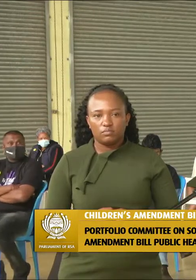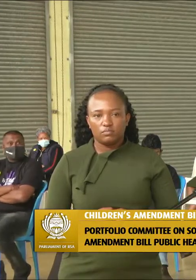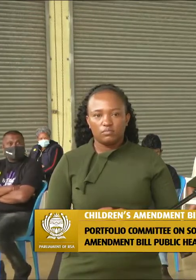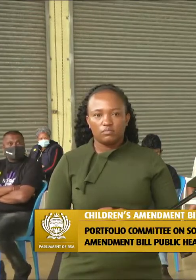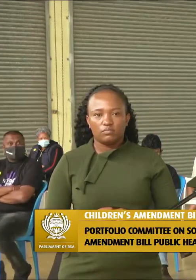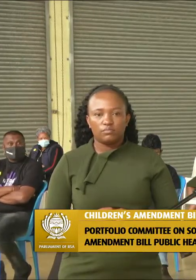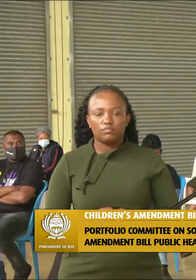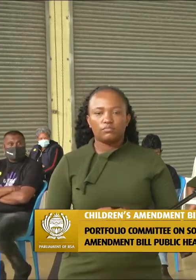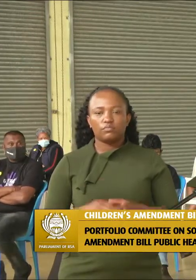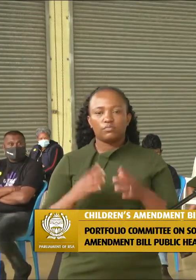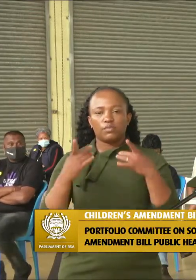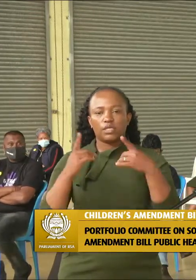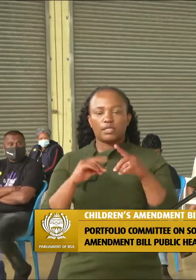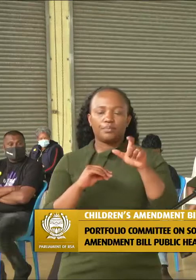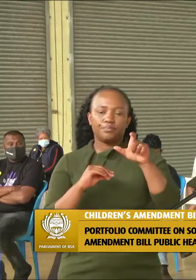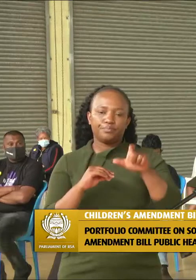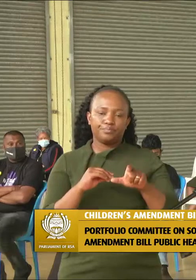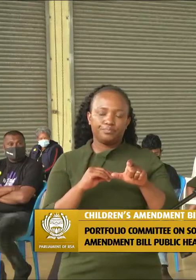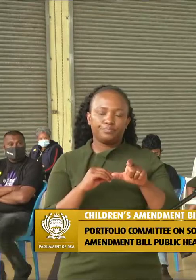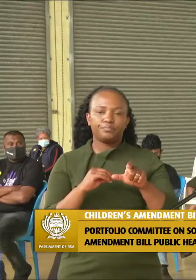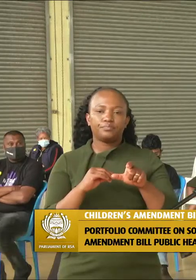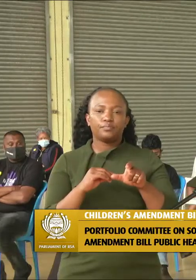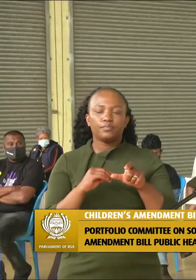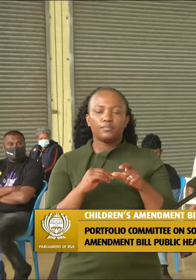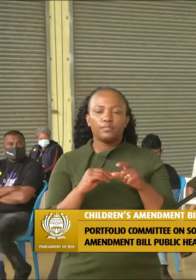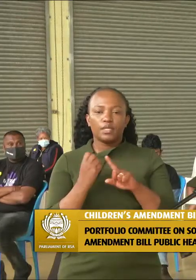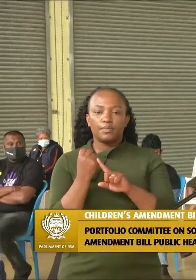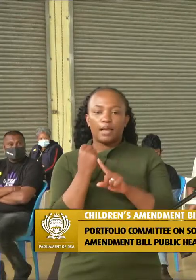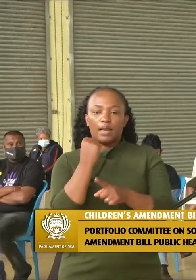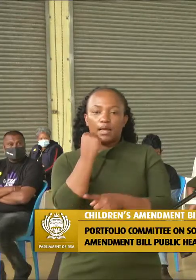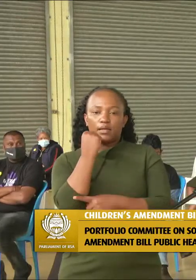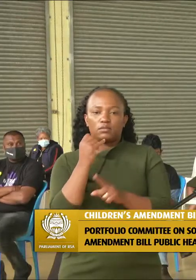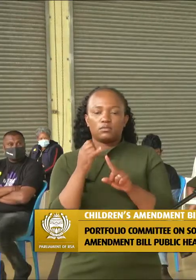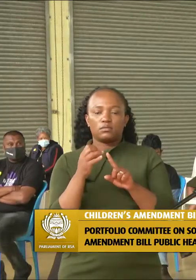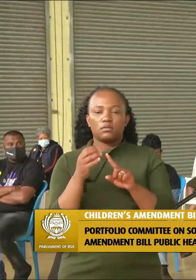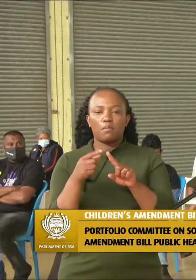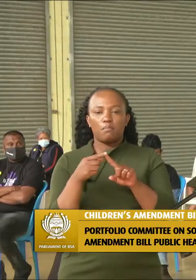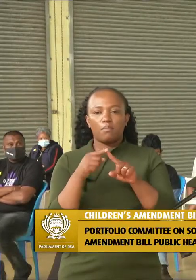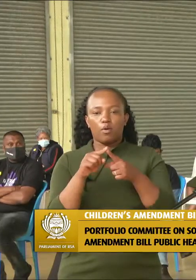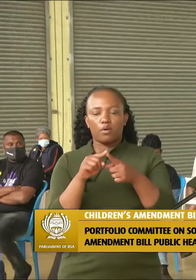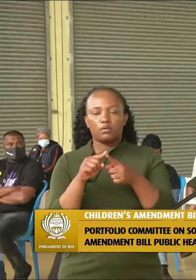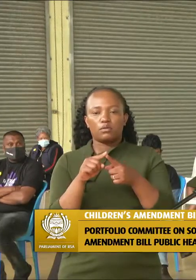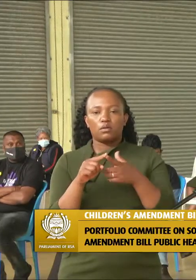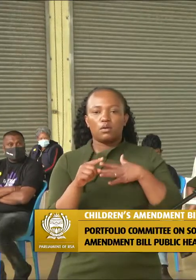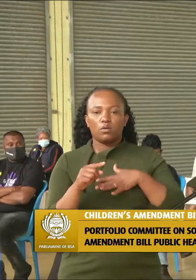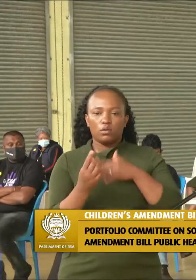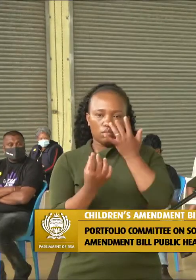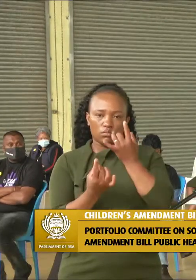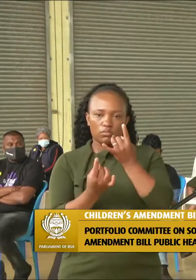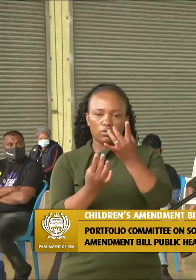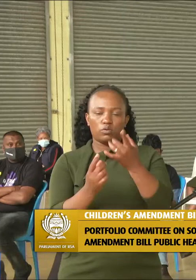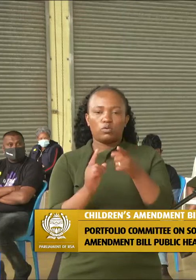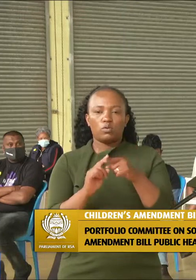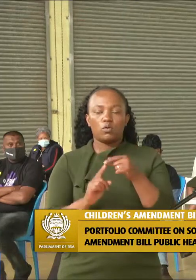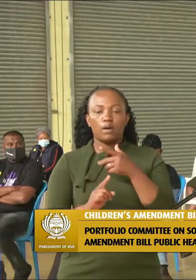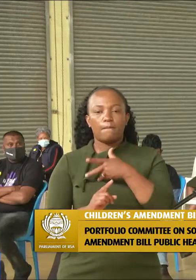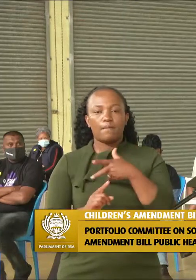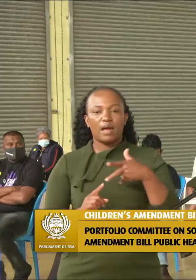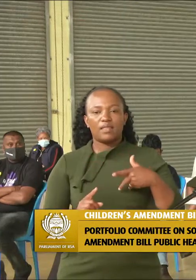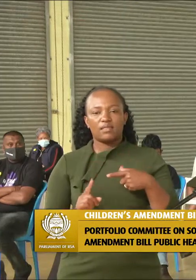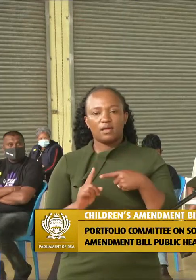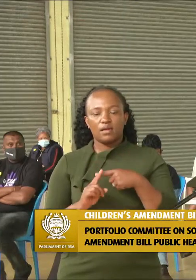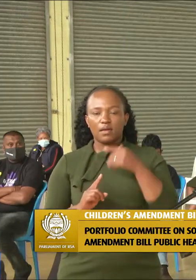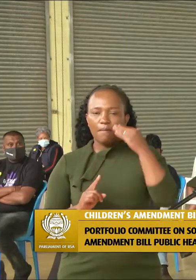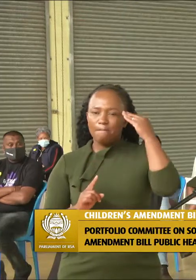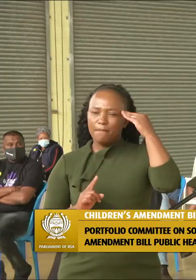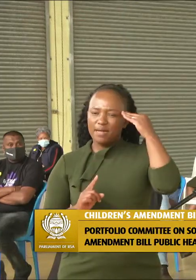Honorable Chair, the last issue that I would like to address is the issue of parents, especially mothers who are mentally